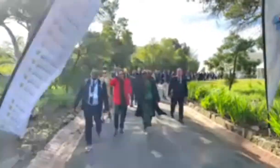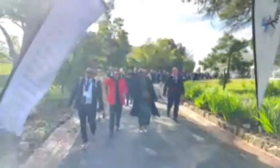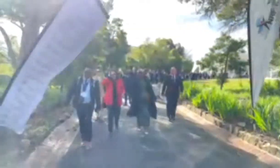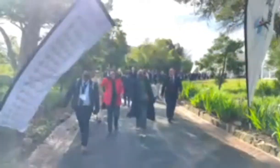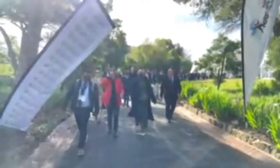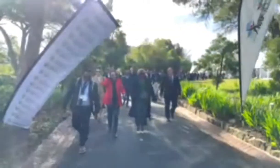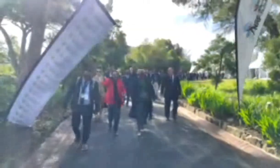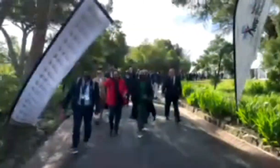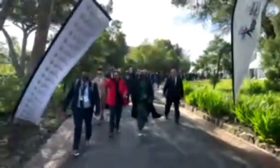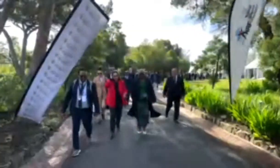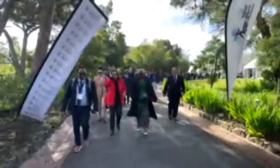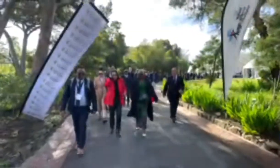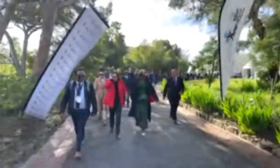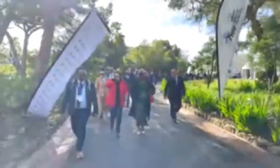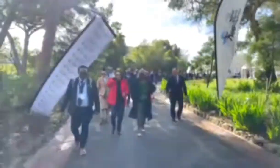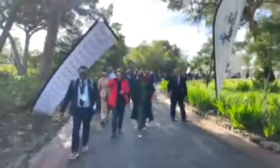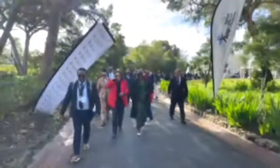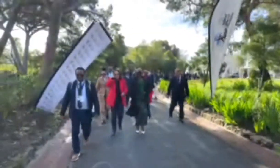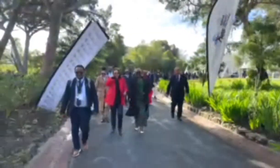Yes, we have coffee.